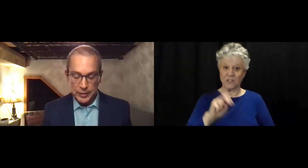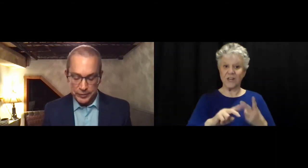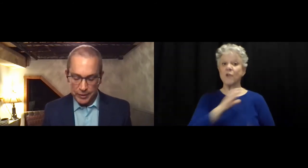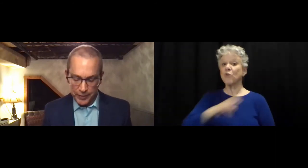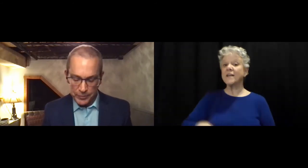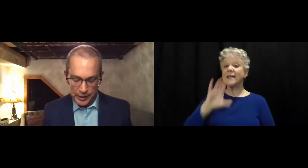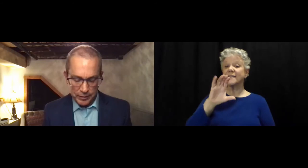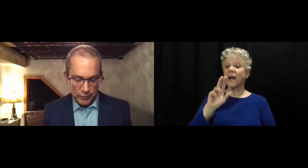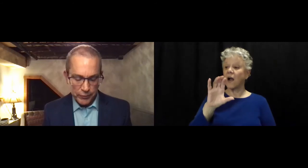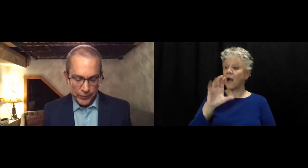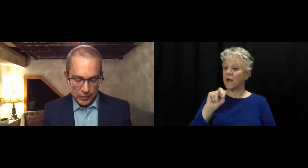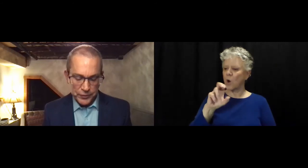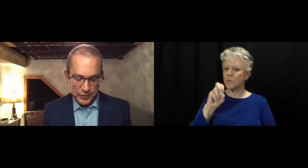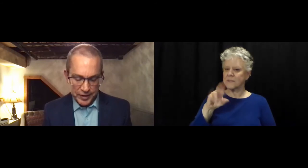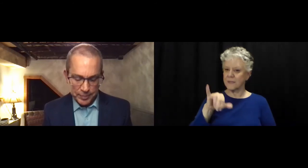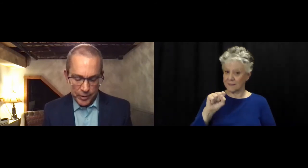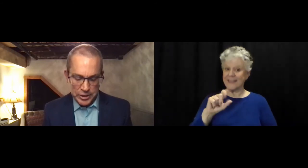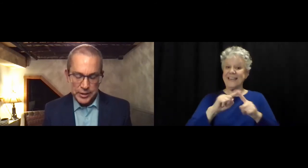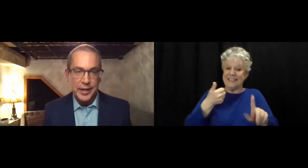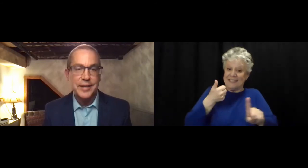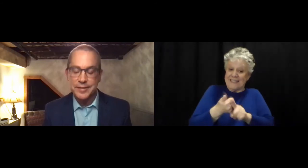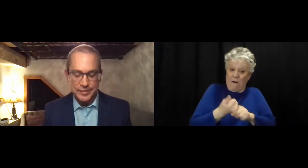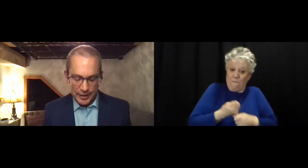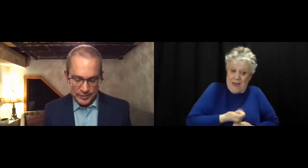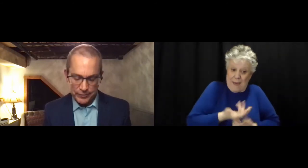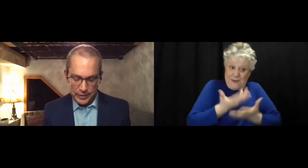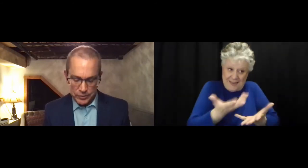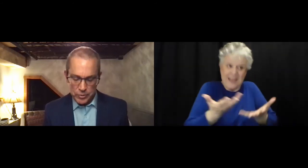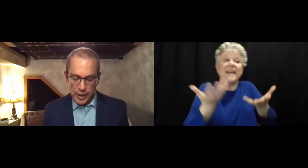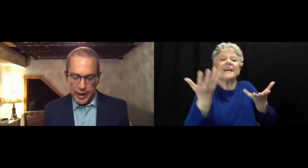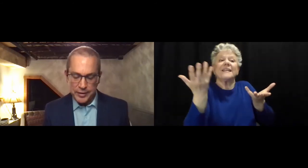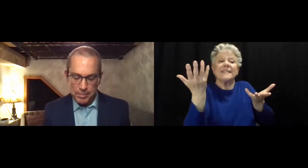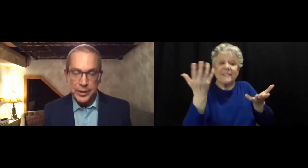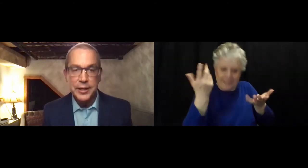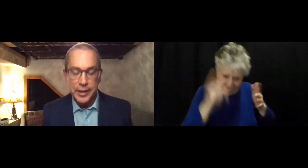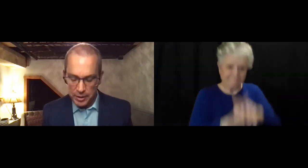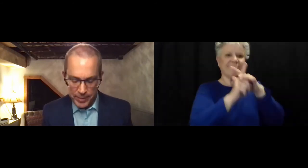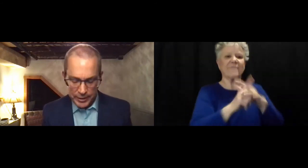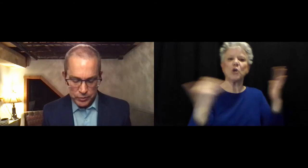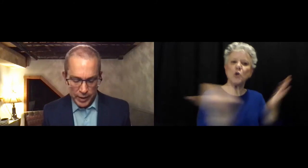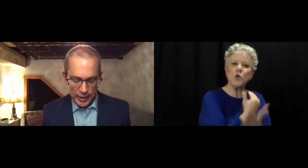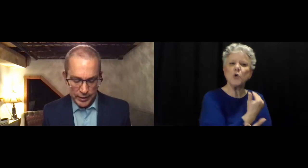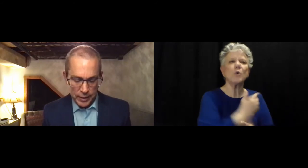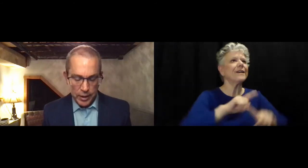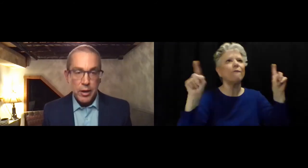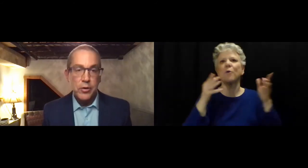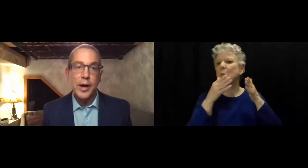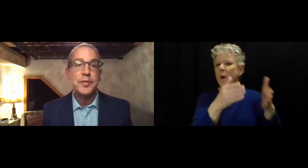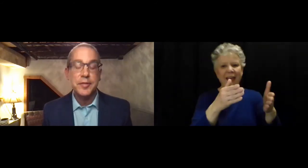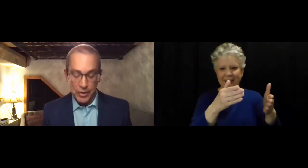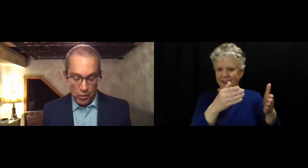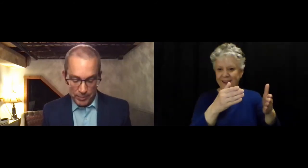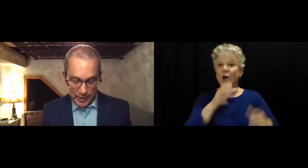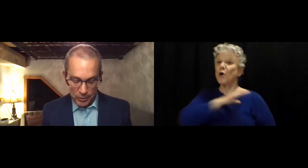his self-emptying, fulfills this aspiration in a decisively new and completely unimagined way.